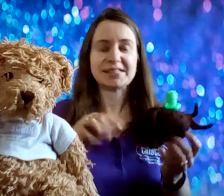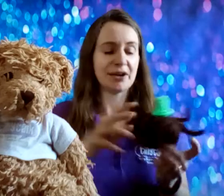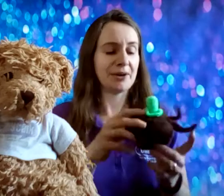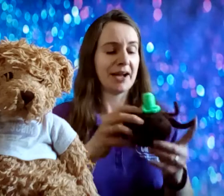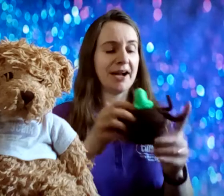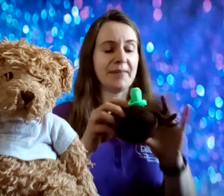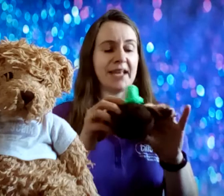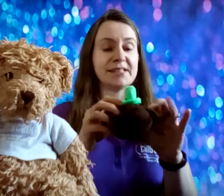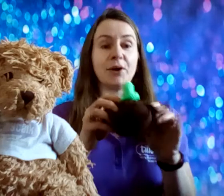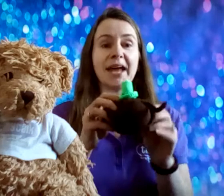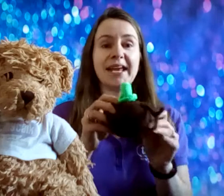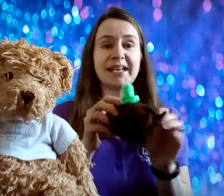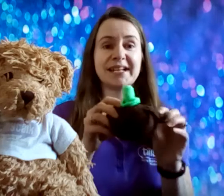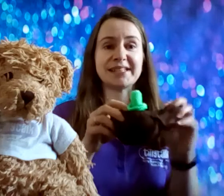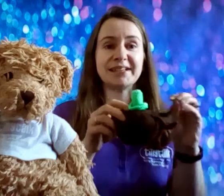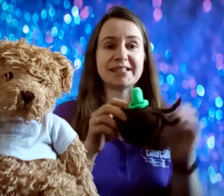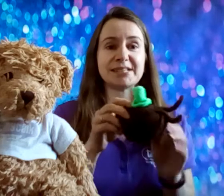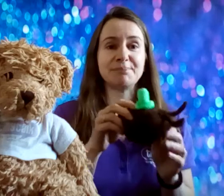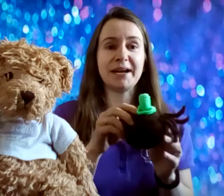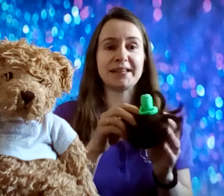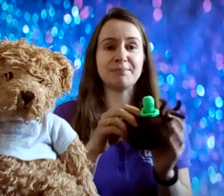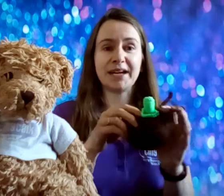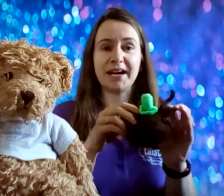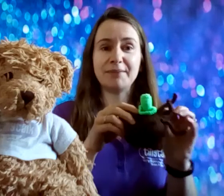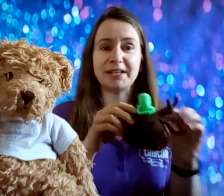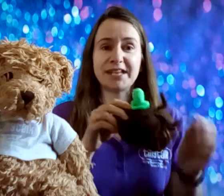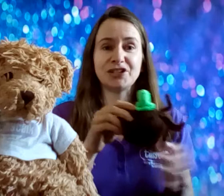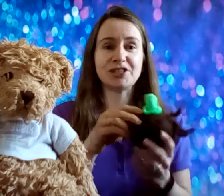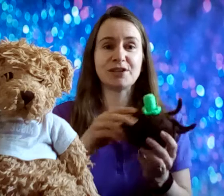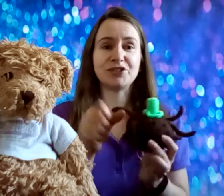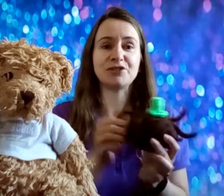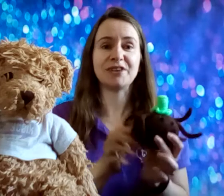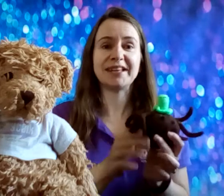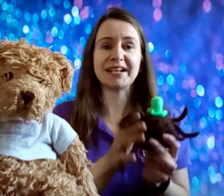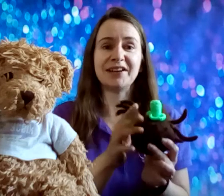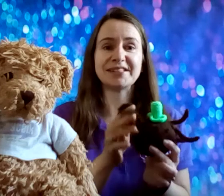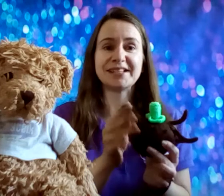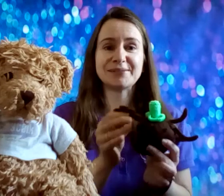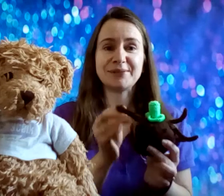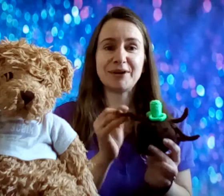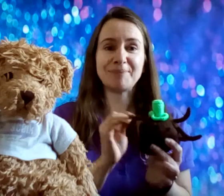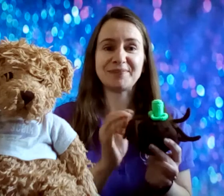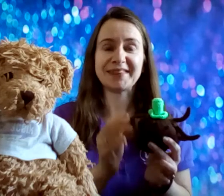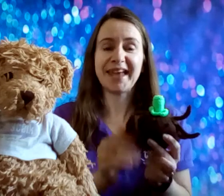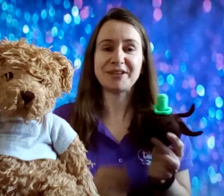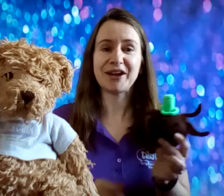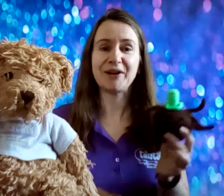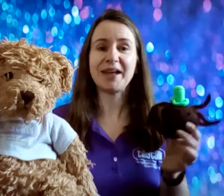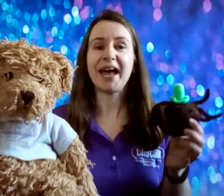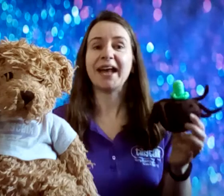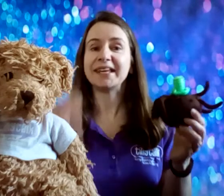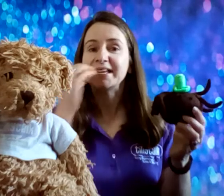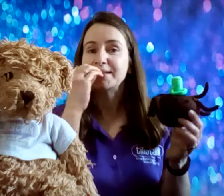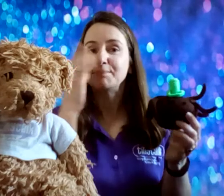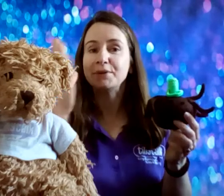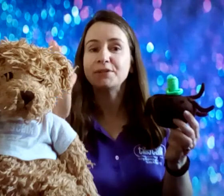so he's got 8 legs still, despite the attentions of children in the classes. Whoop, there we go. And he is a